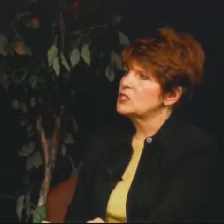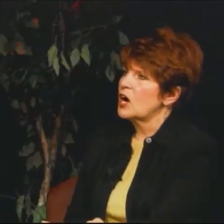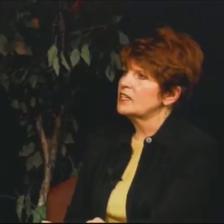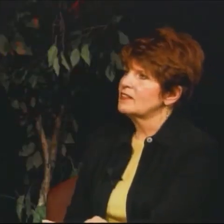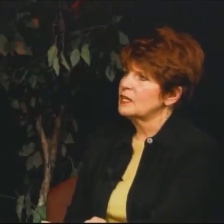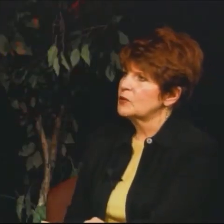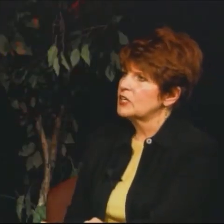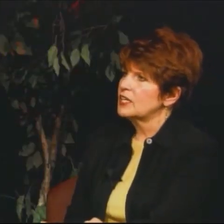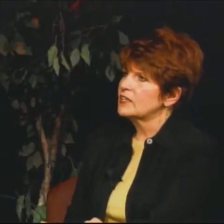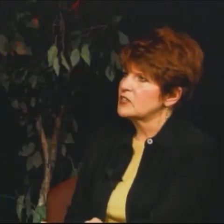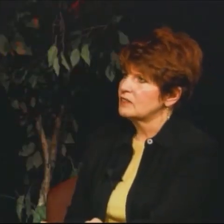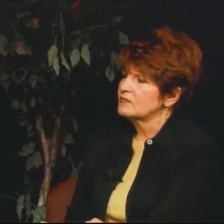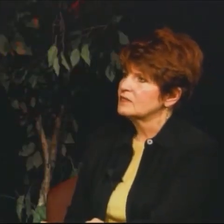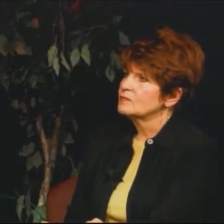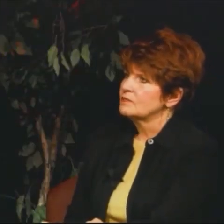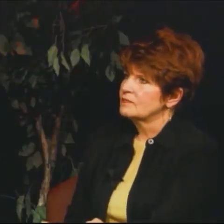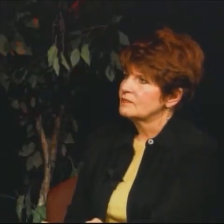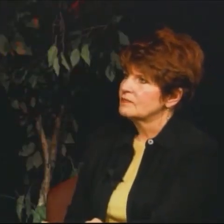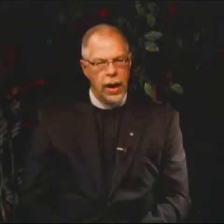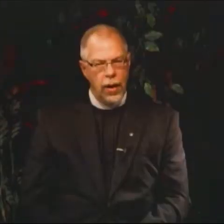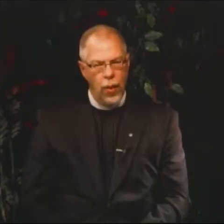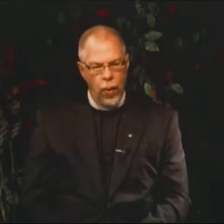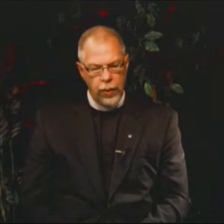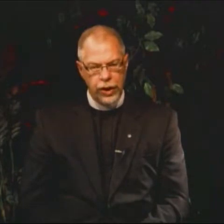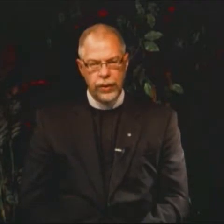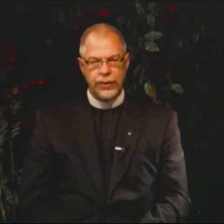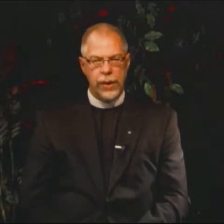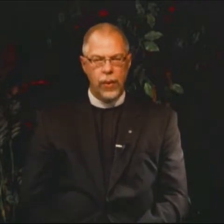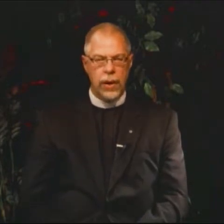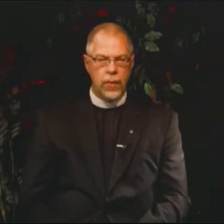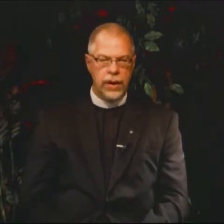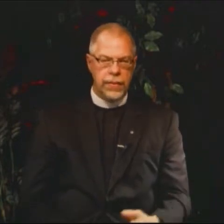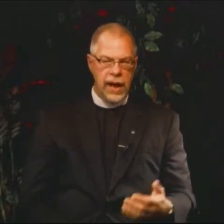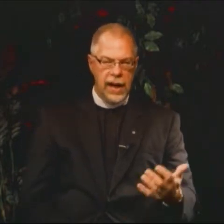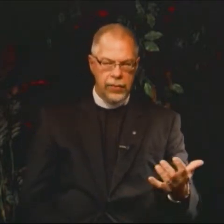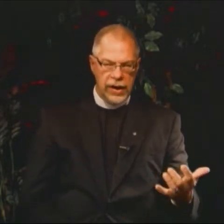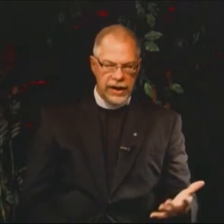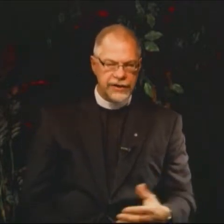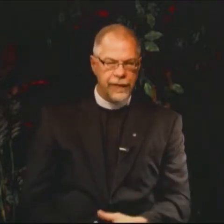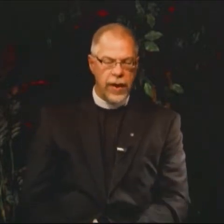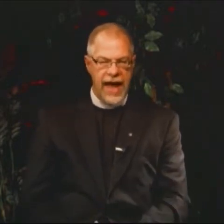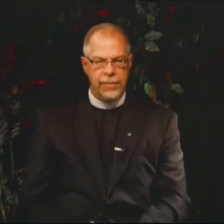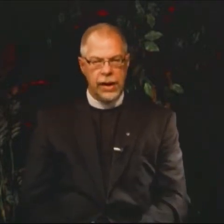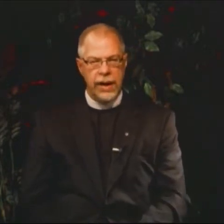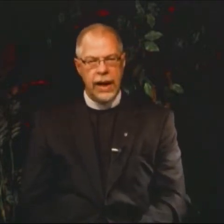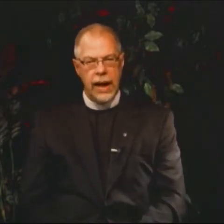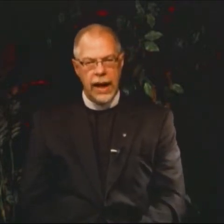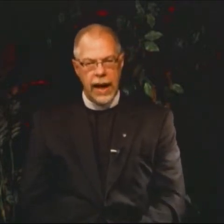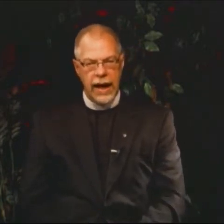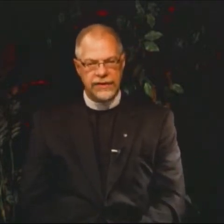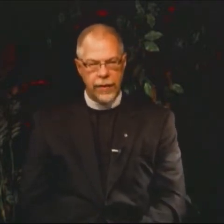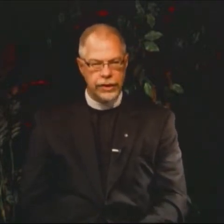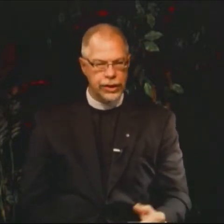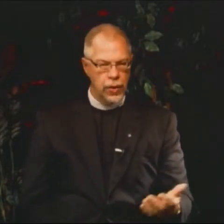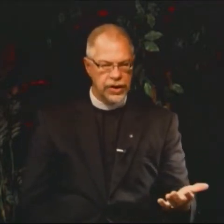taught at the Neighborhood Connection. That's true. What we do is we work with religious vocabulary, as far as, the sign